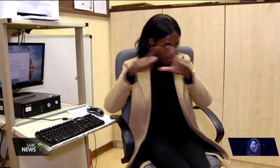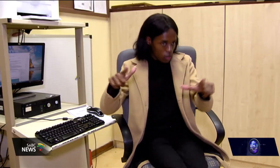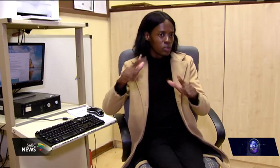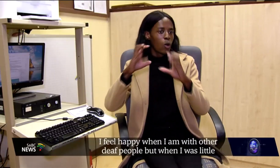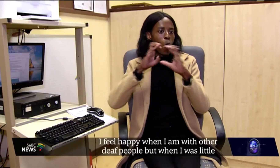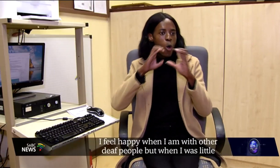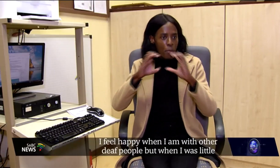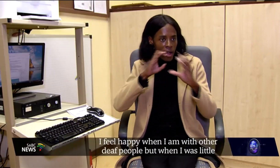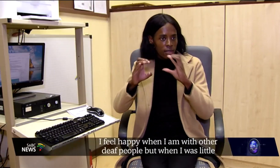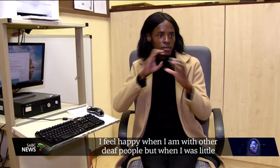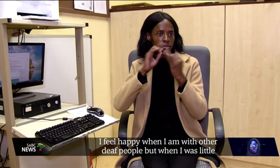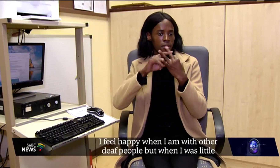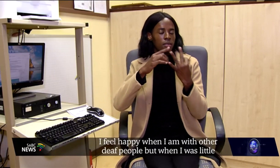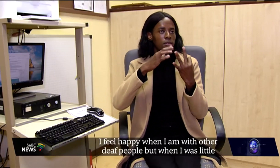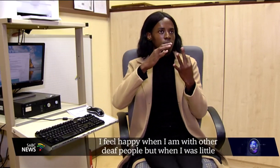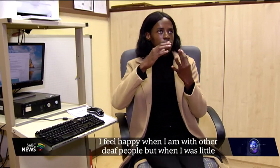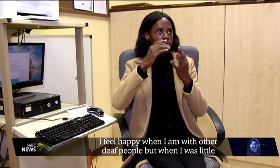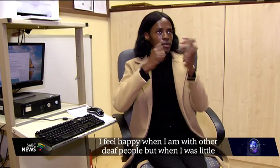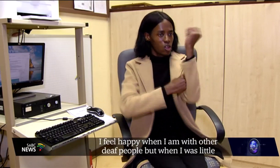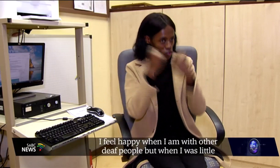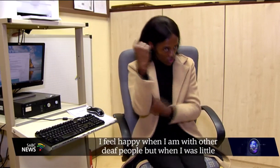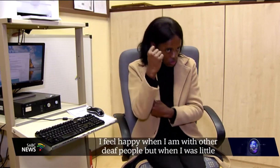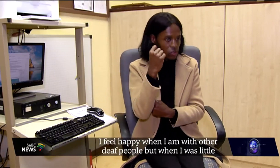I feel happy when I'm with my deaf